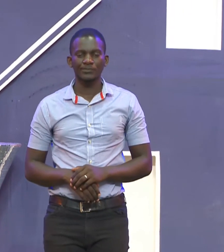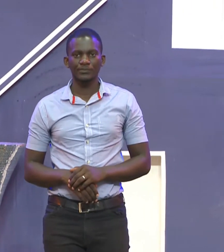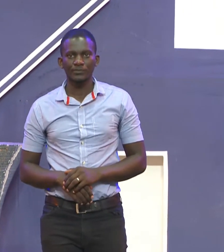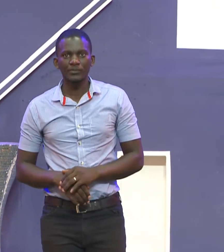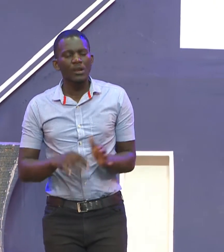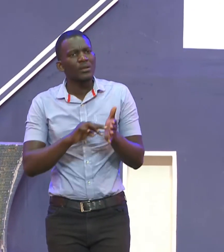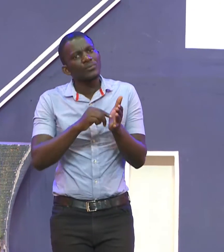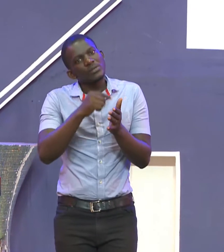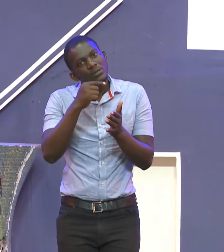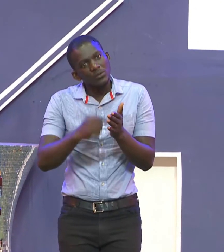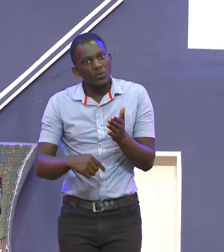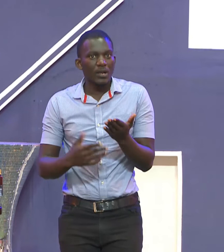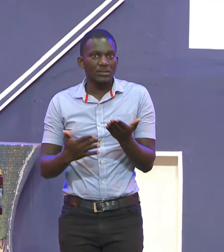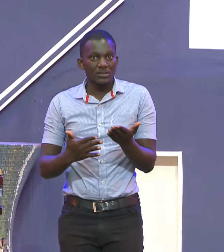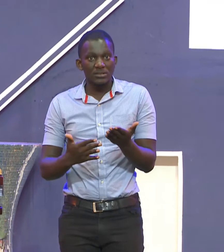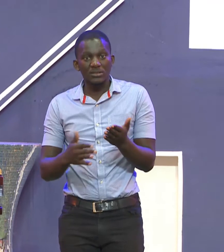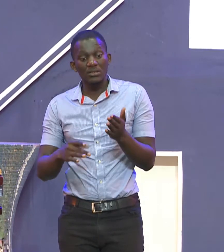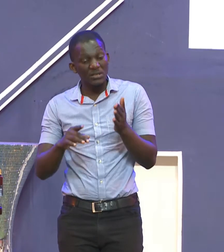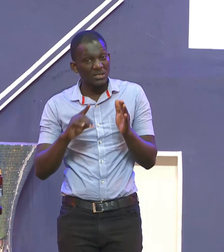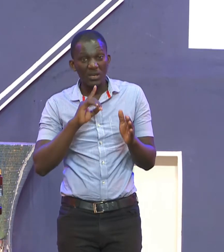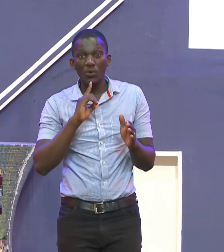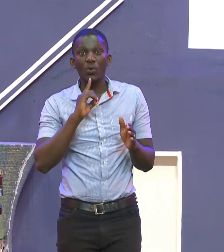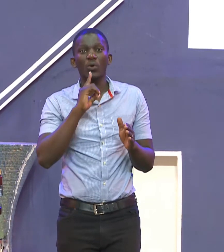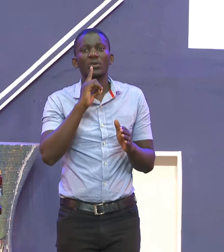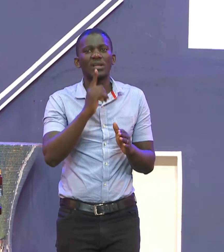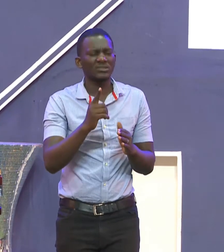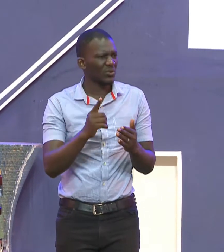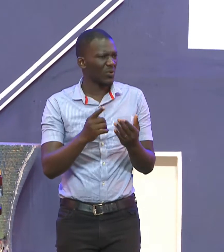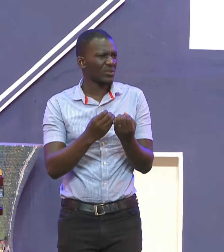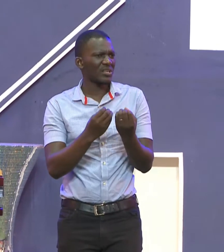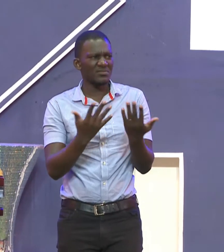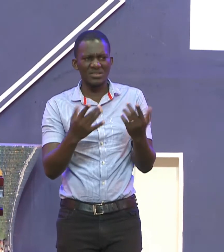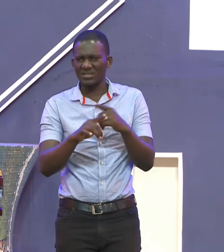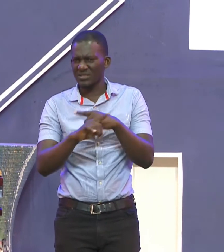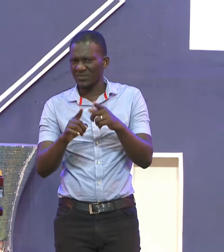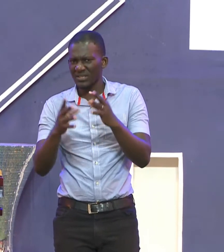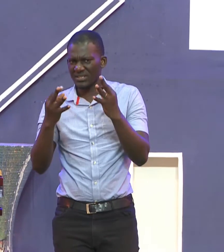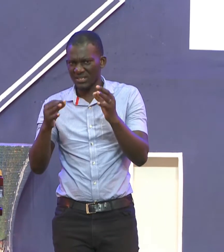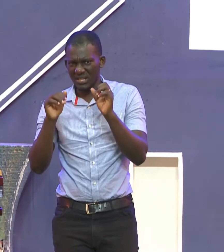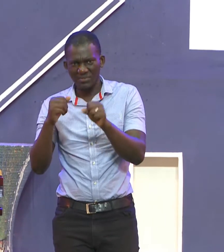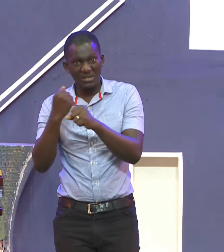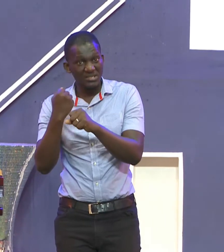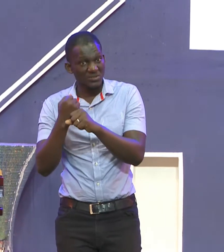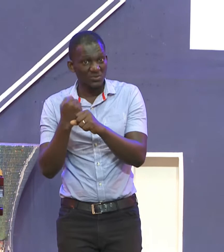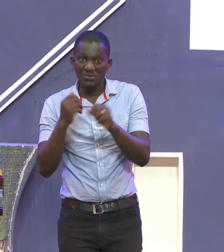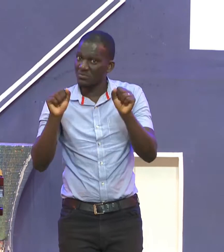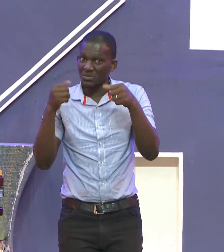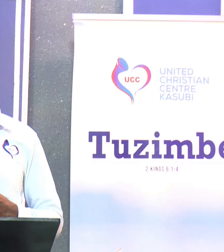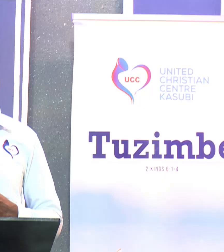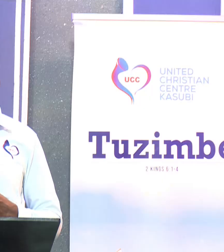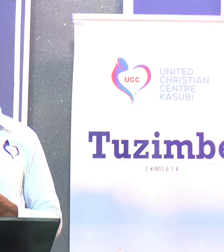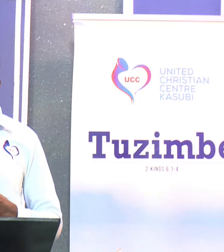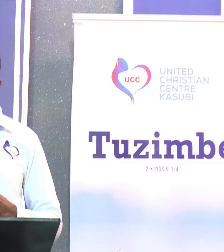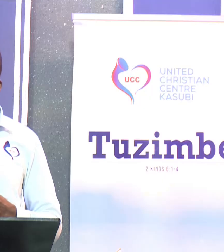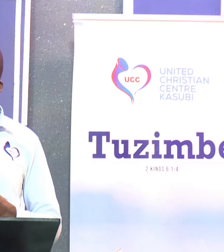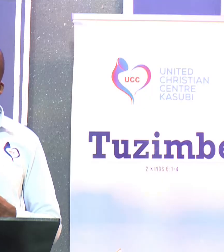again. Kitegeeza ebiragiro enkugiro oba mwennino byentu byennino okukola directives sijja kuzifuna. It means